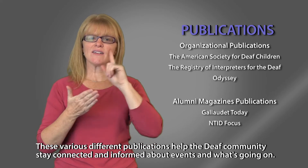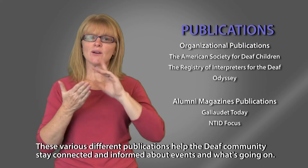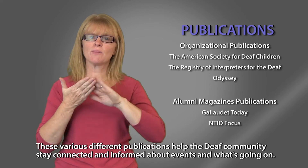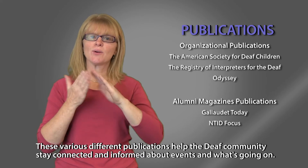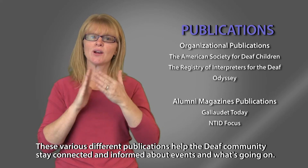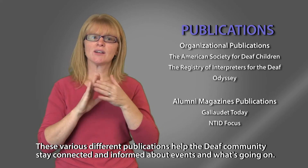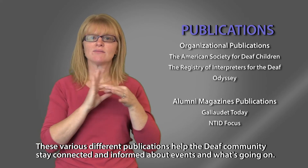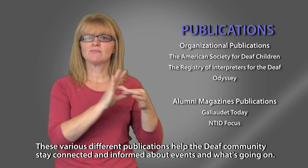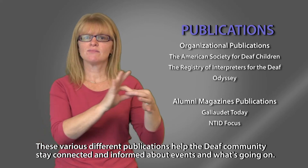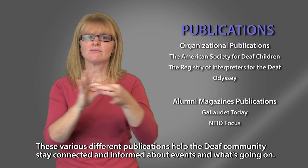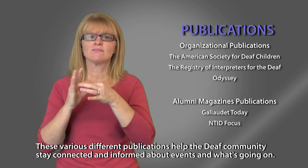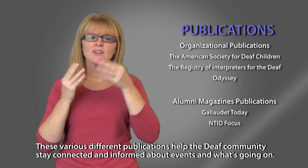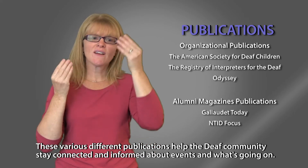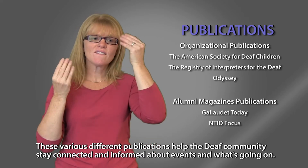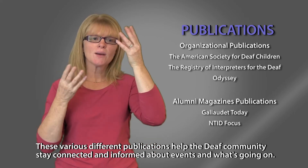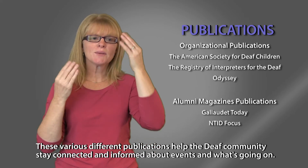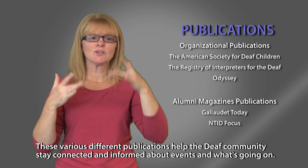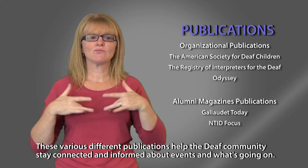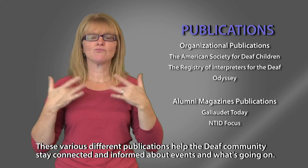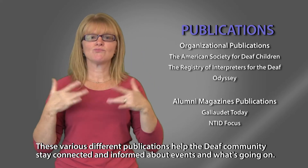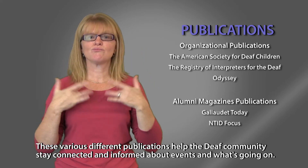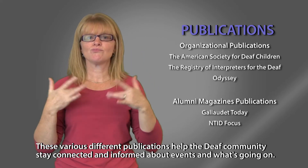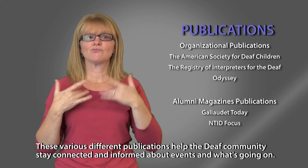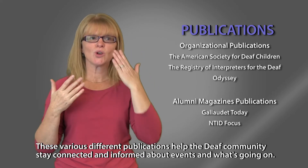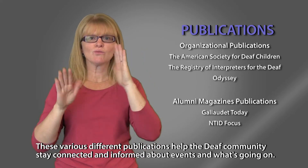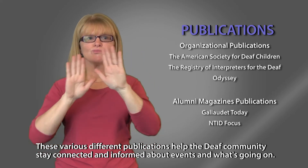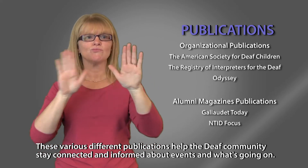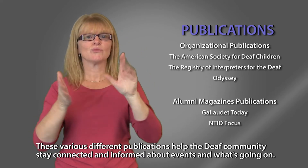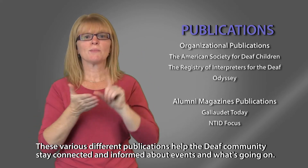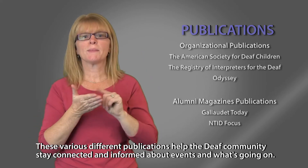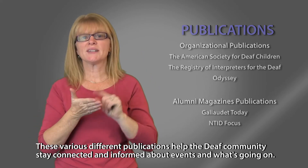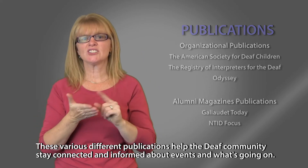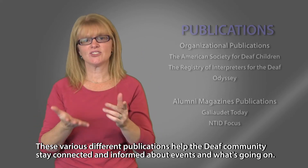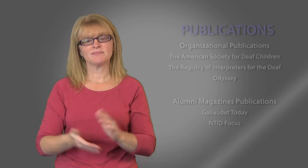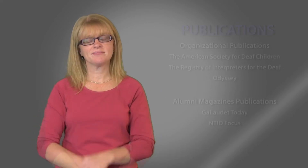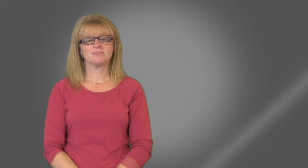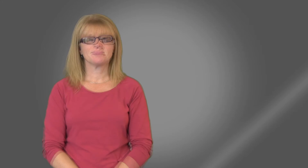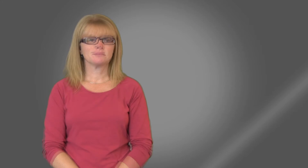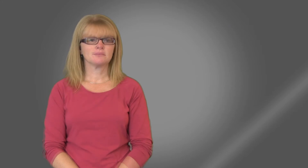the Deaf community stay connected and informed about events and what's going on.